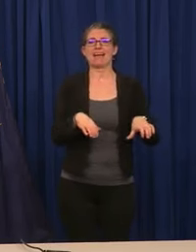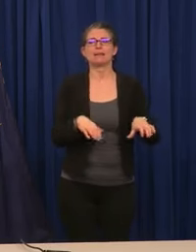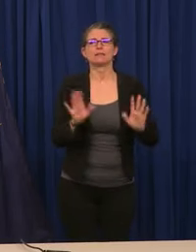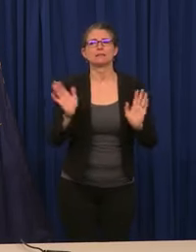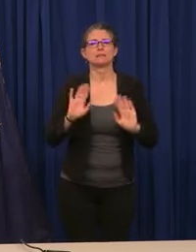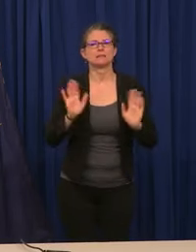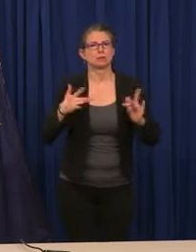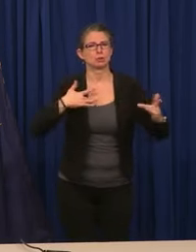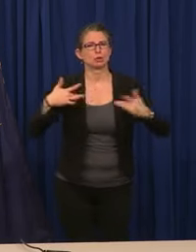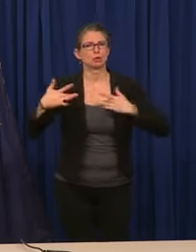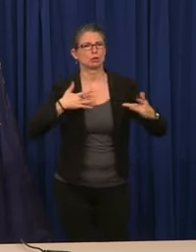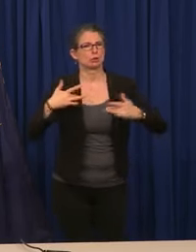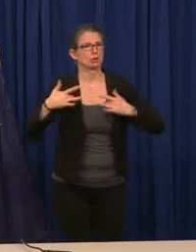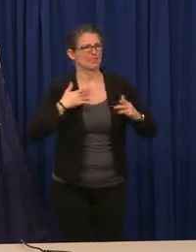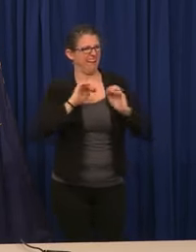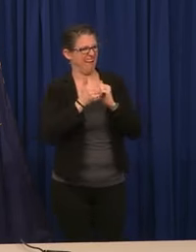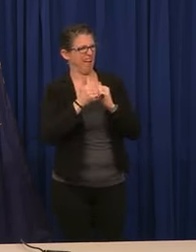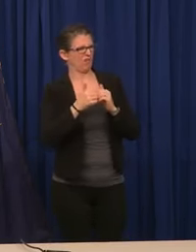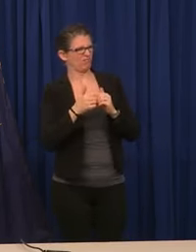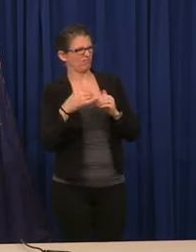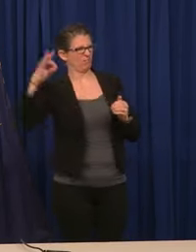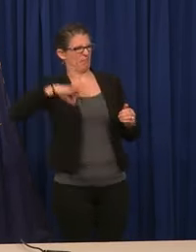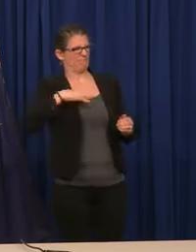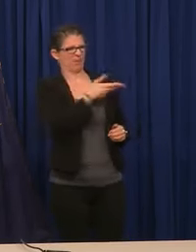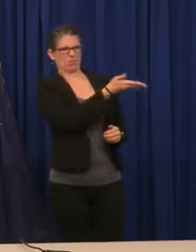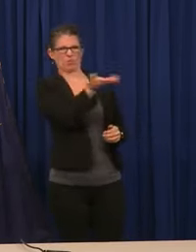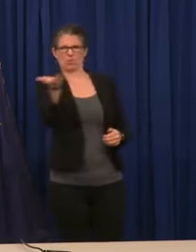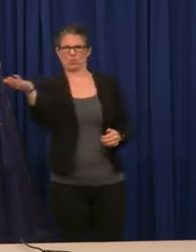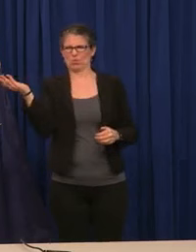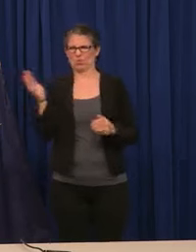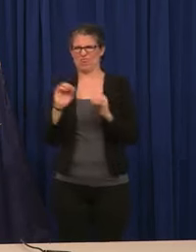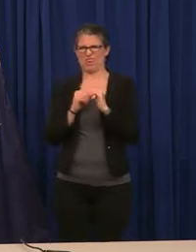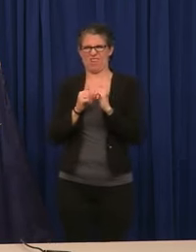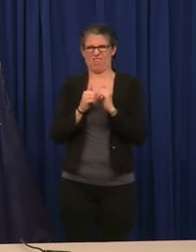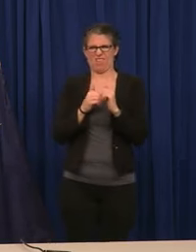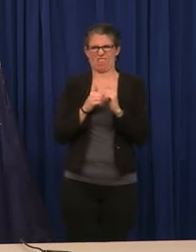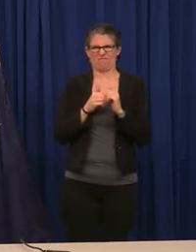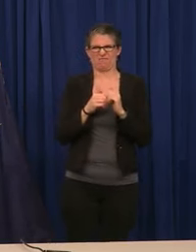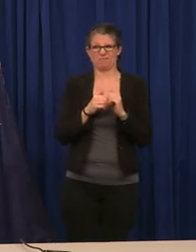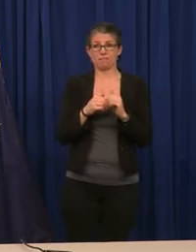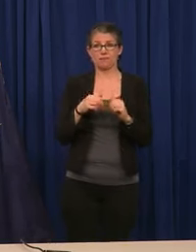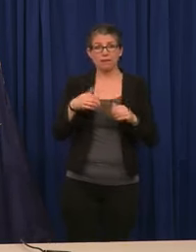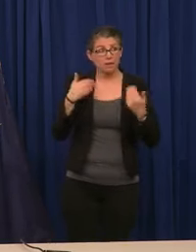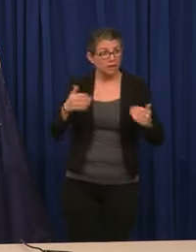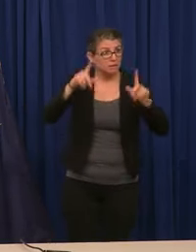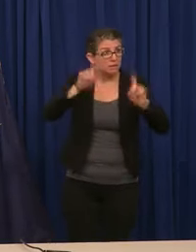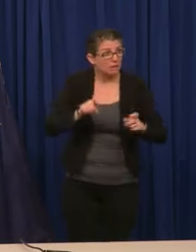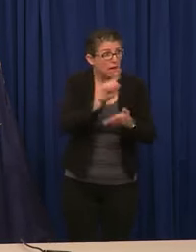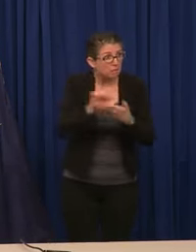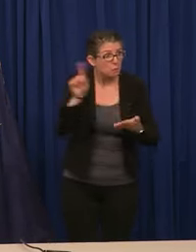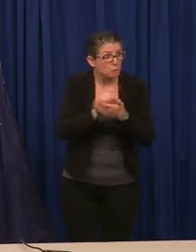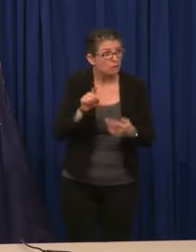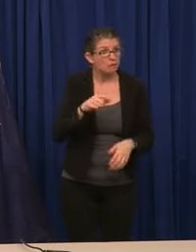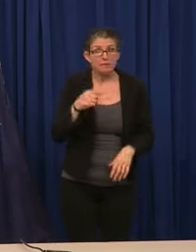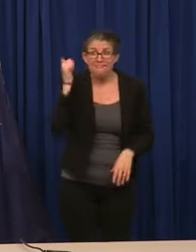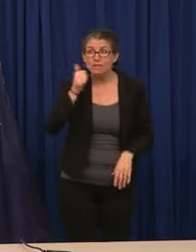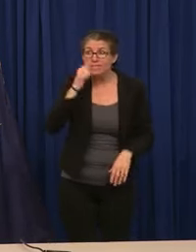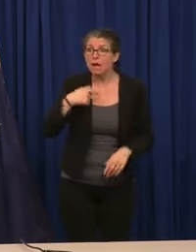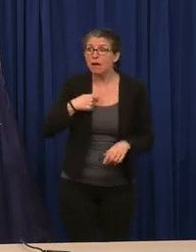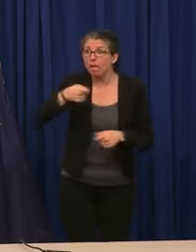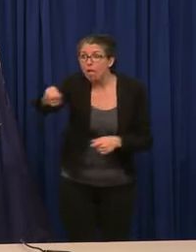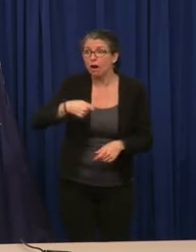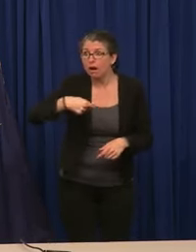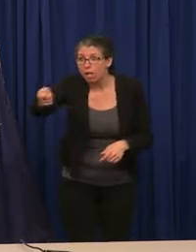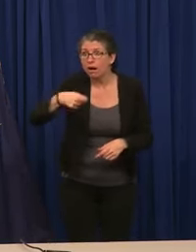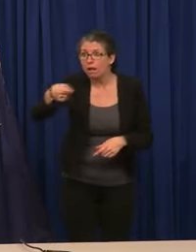next? Do we test them 6 hours later? Do we test them the next day? Do we test them a week later?